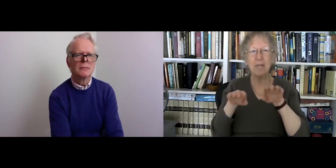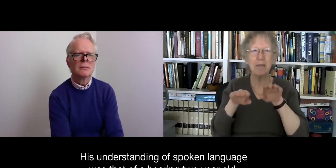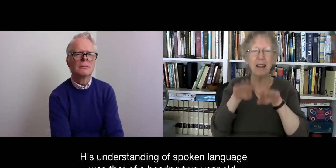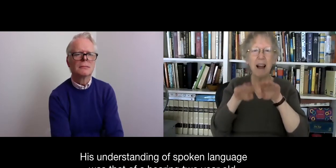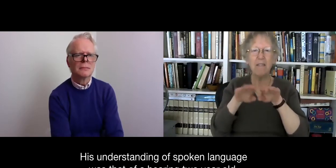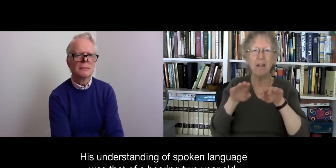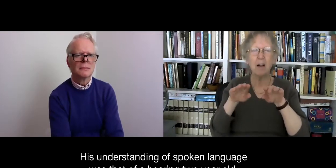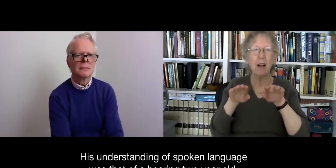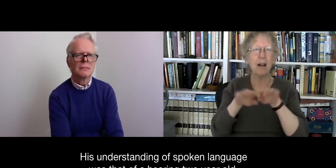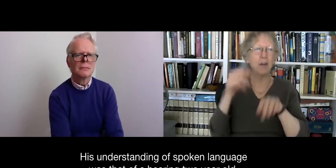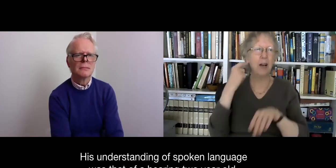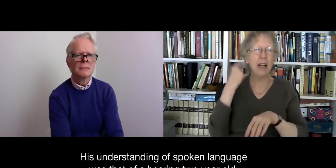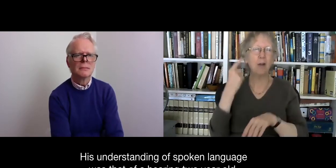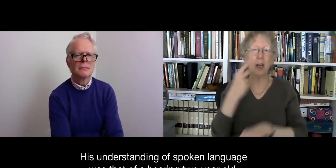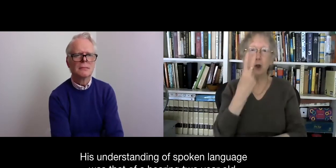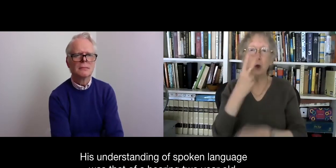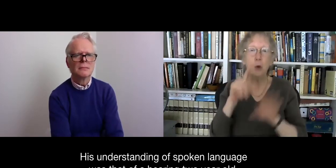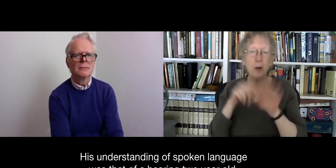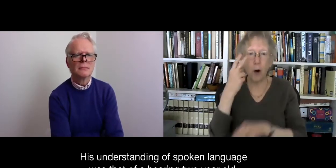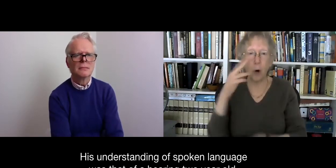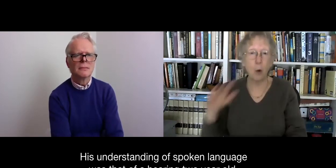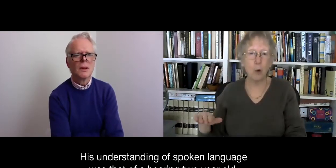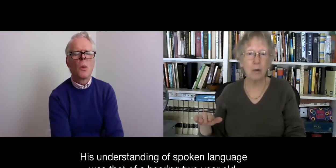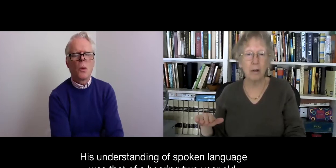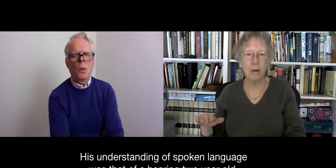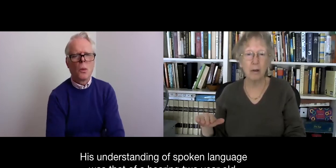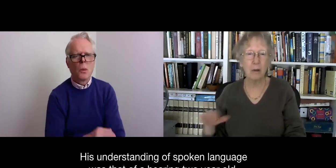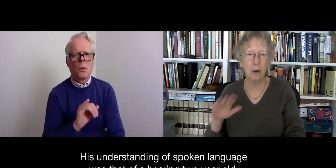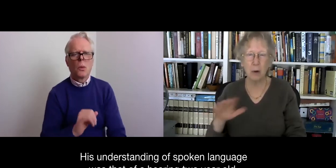And his understanding of spoken language was that of a hearing 2-year-old.